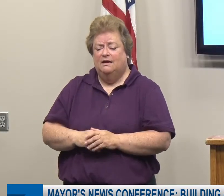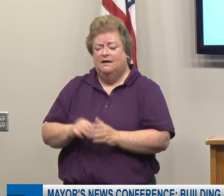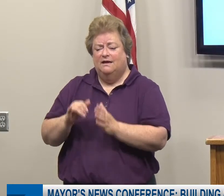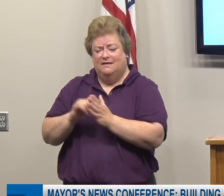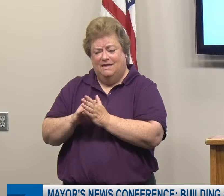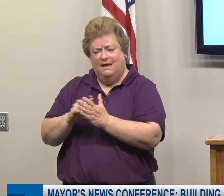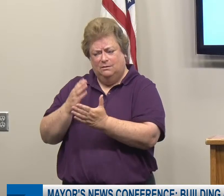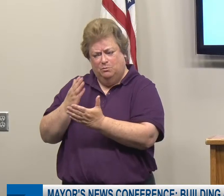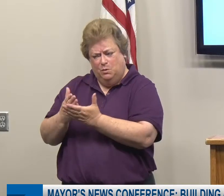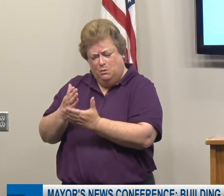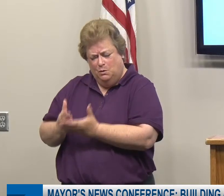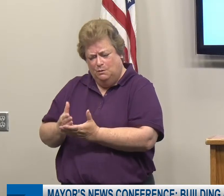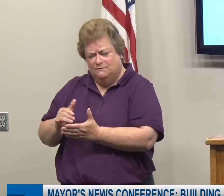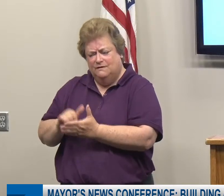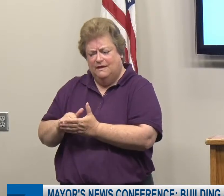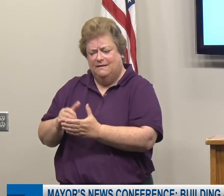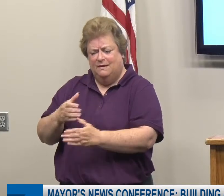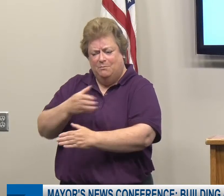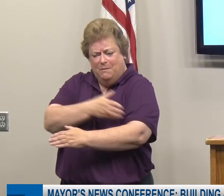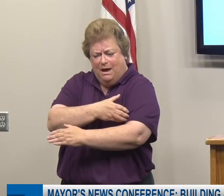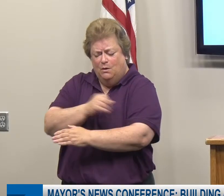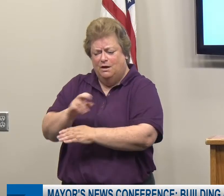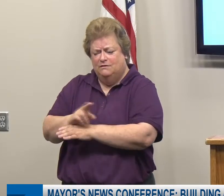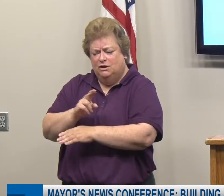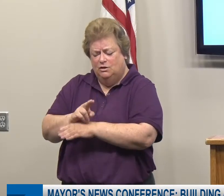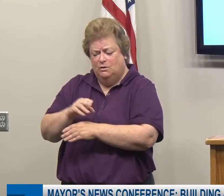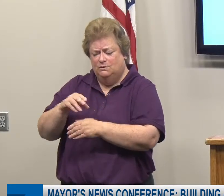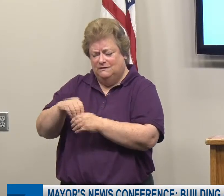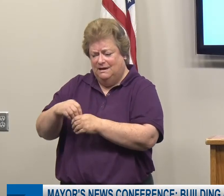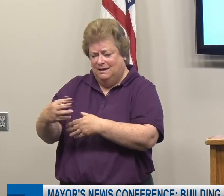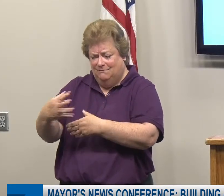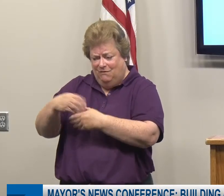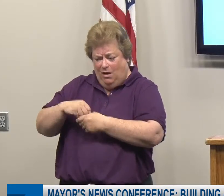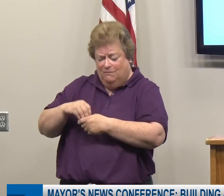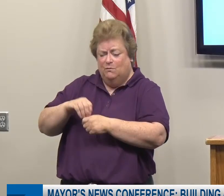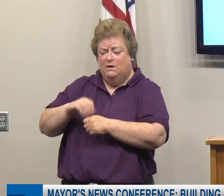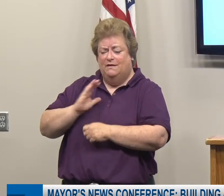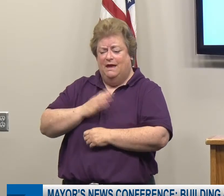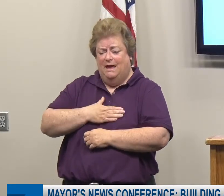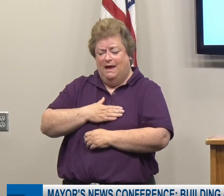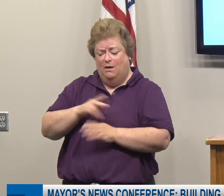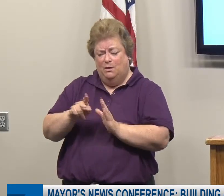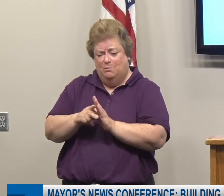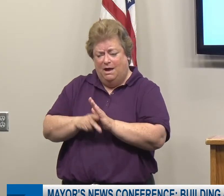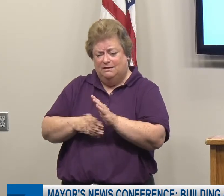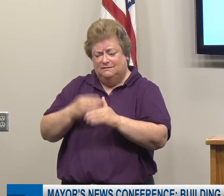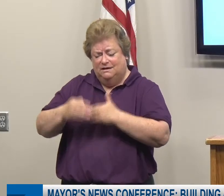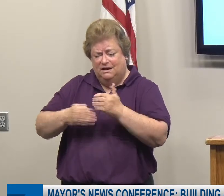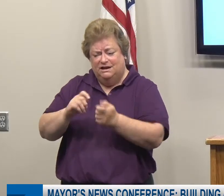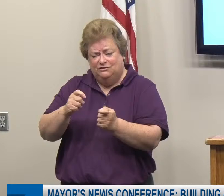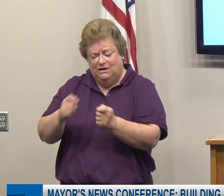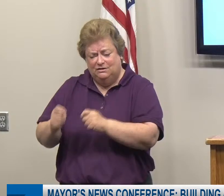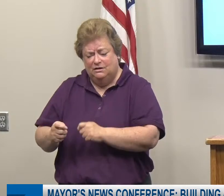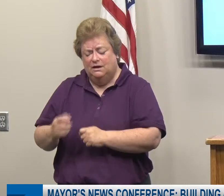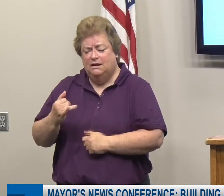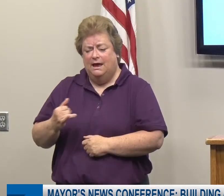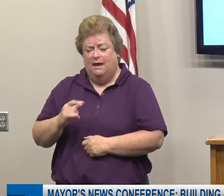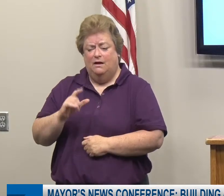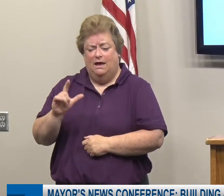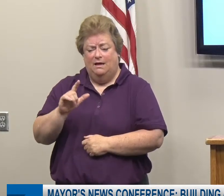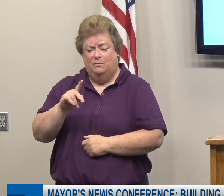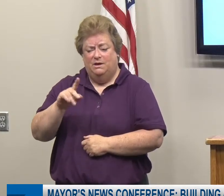is a testament to the power of youth engagement in our democracy. In response, LPD has stepped up